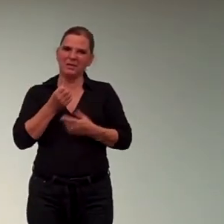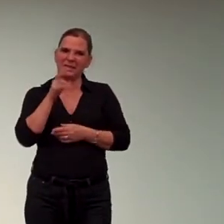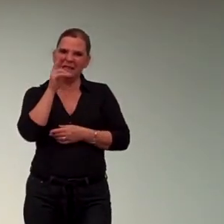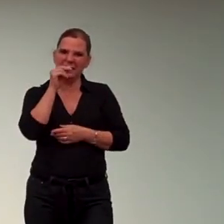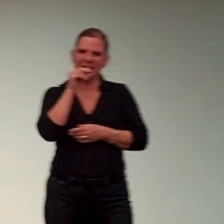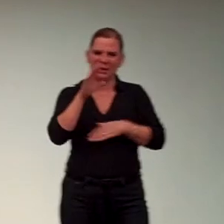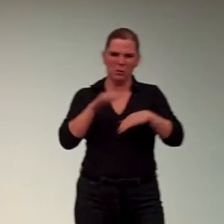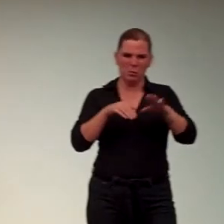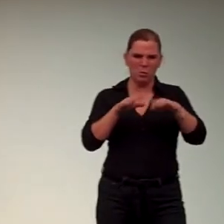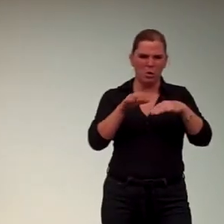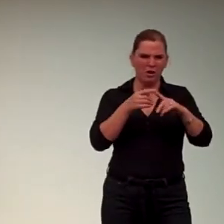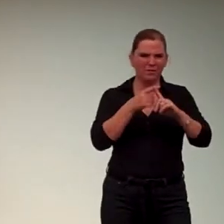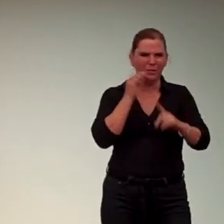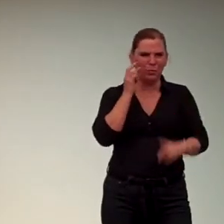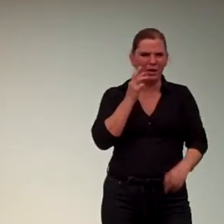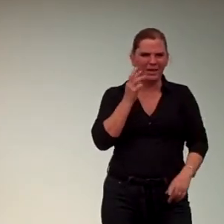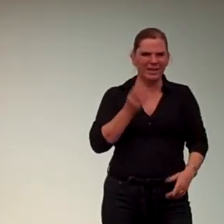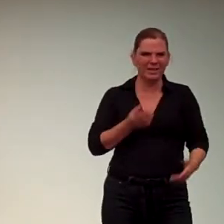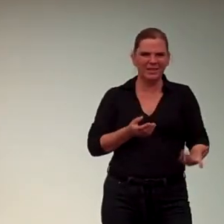its way from Wheeling